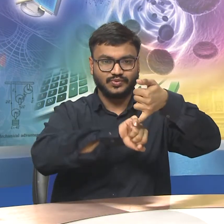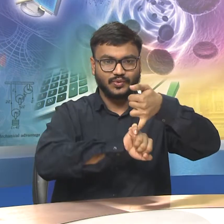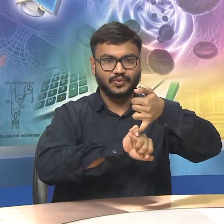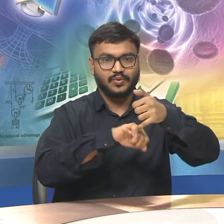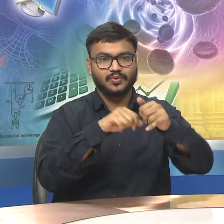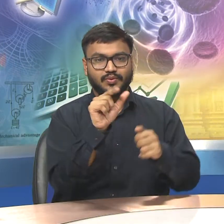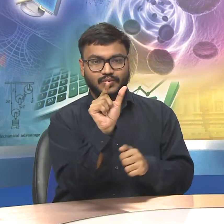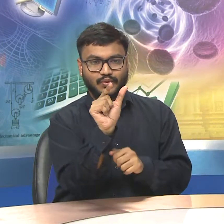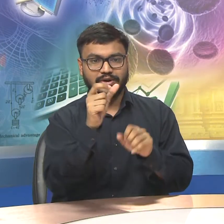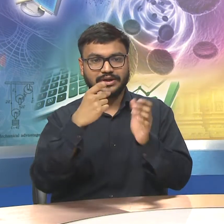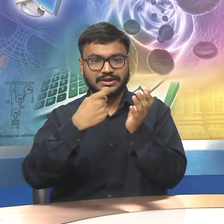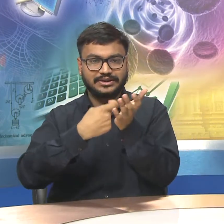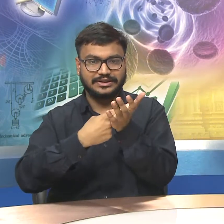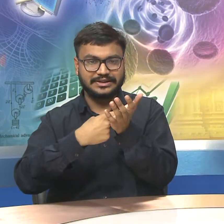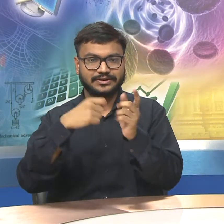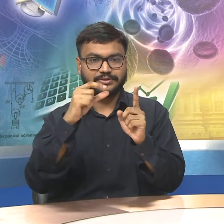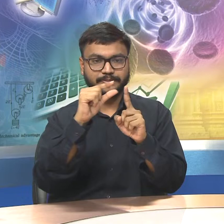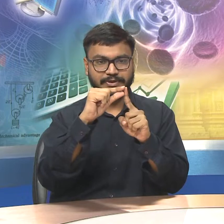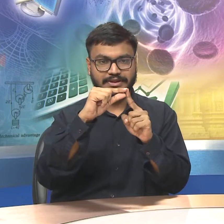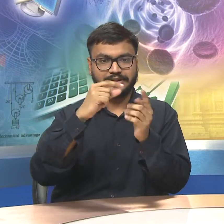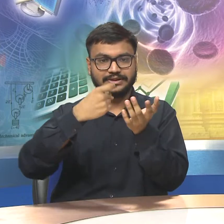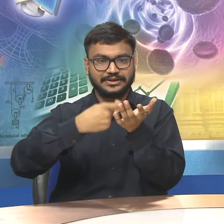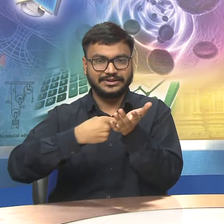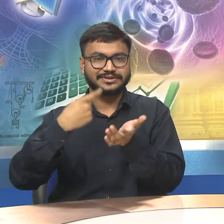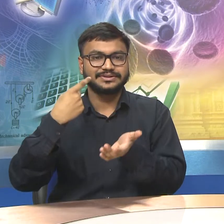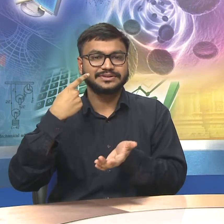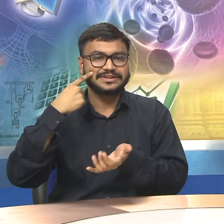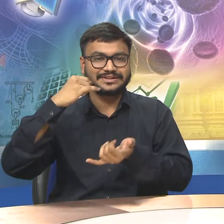sign. For example, surprise.